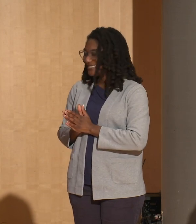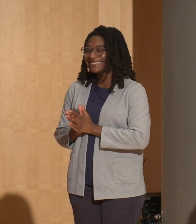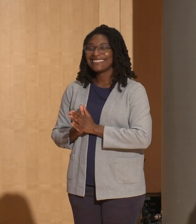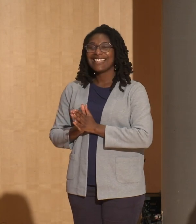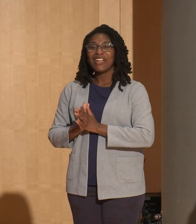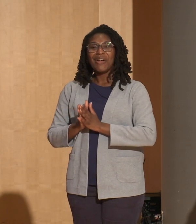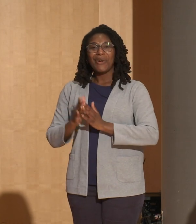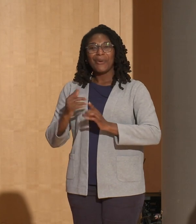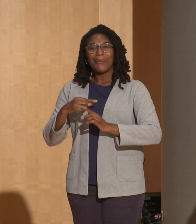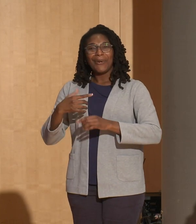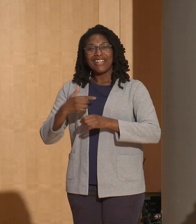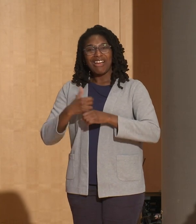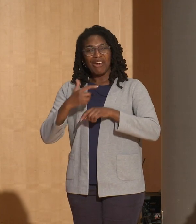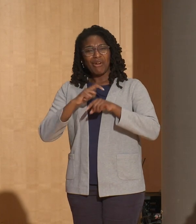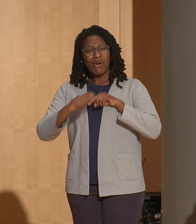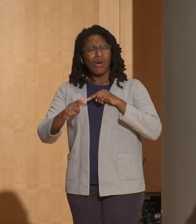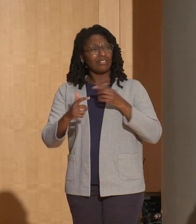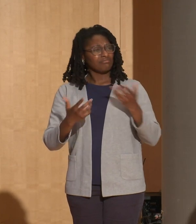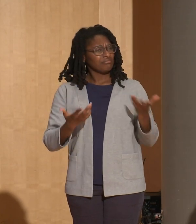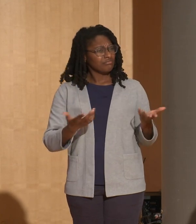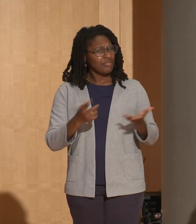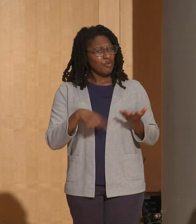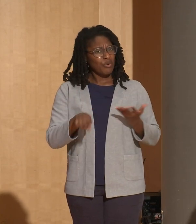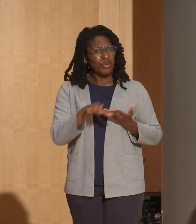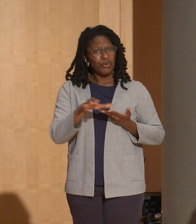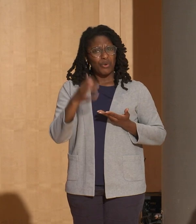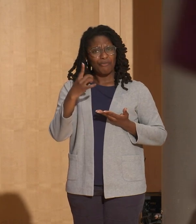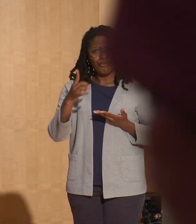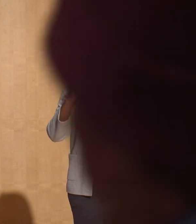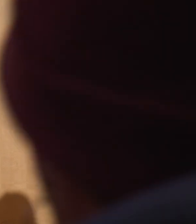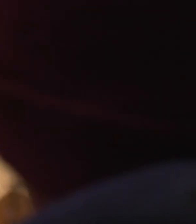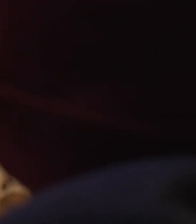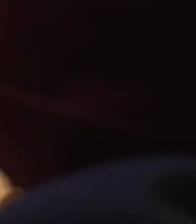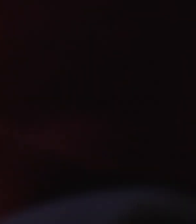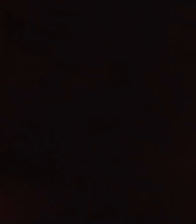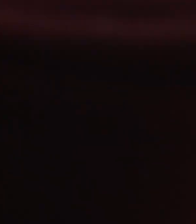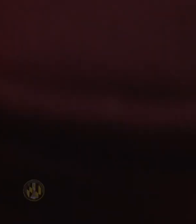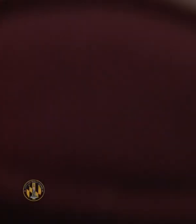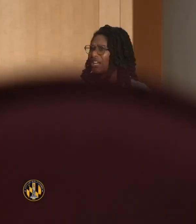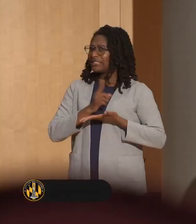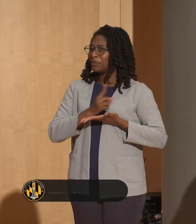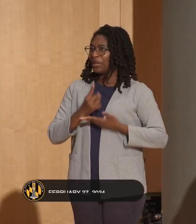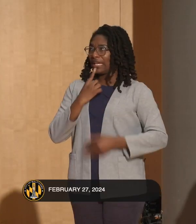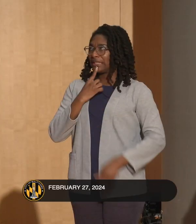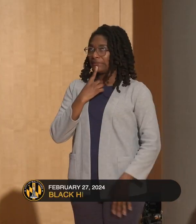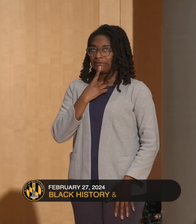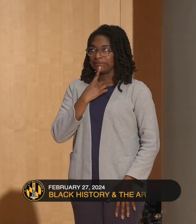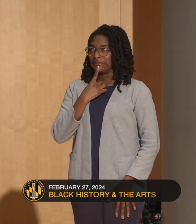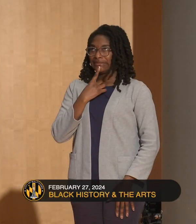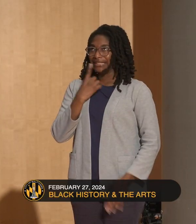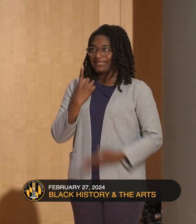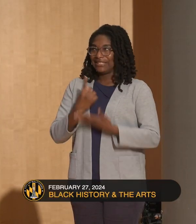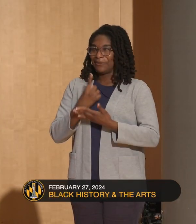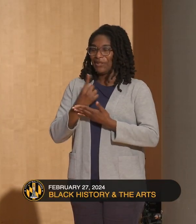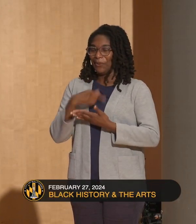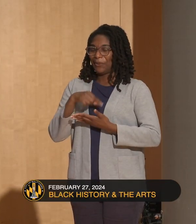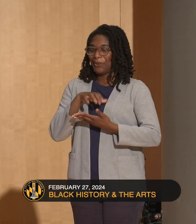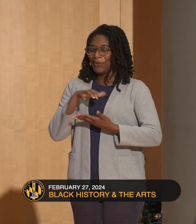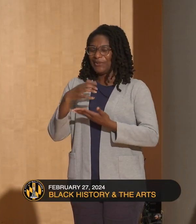We got a call asking, well, what are y'all doing for Civil Rights Week? And I'm like, yeah, something. We'll be doing